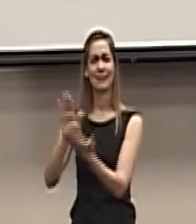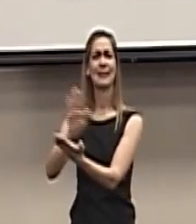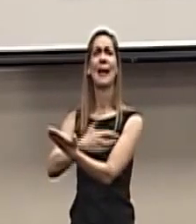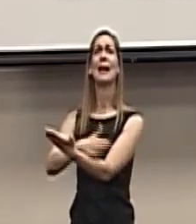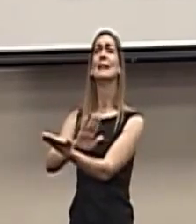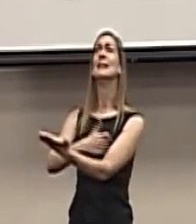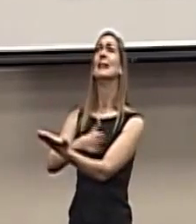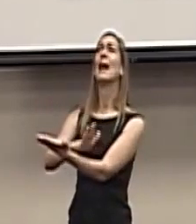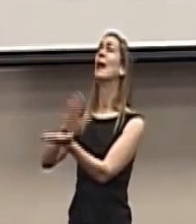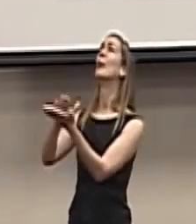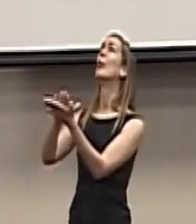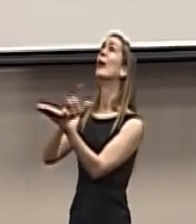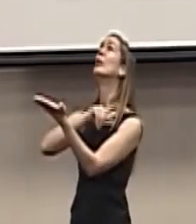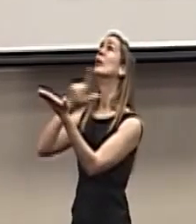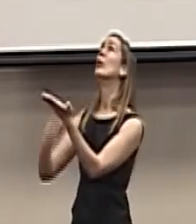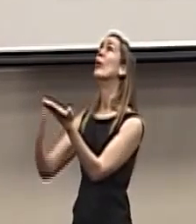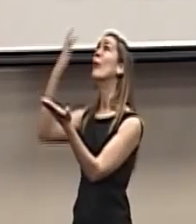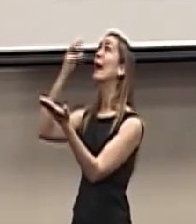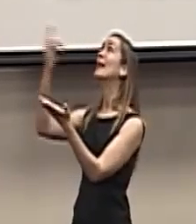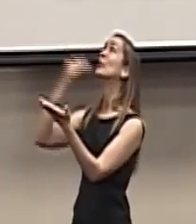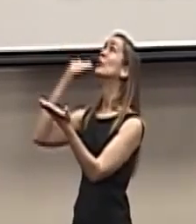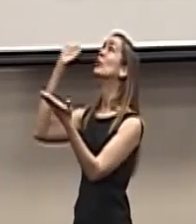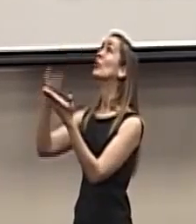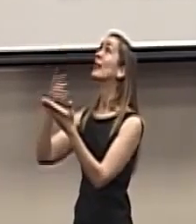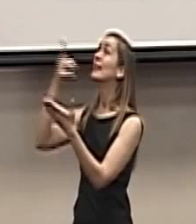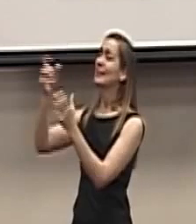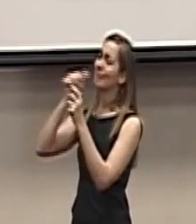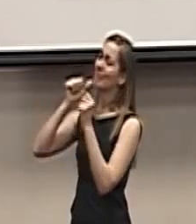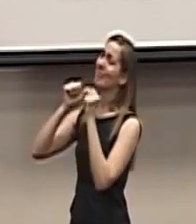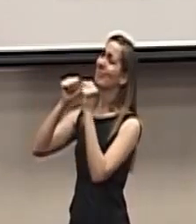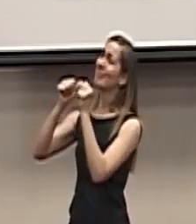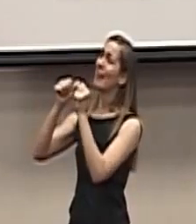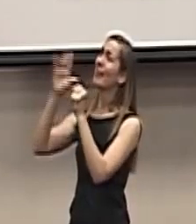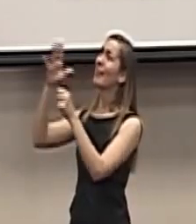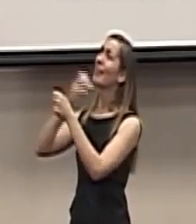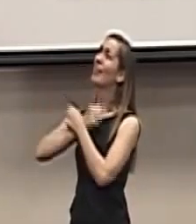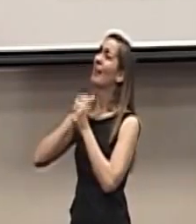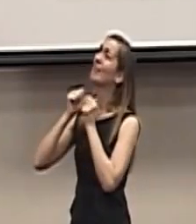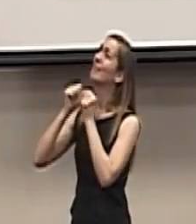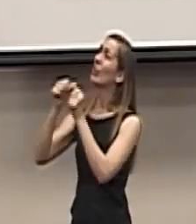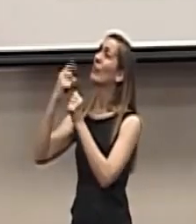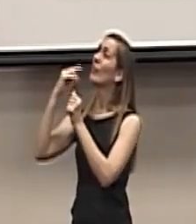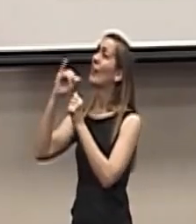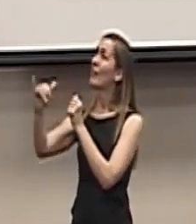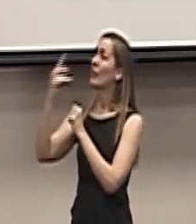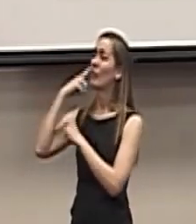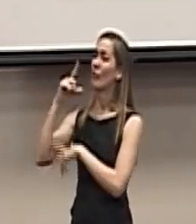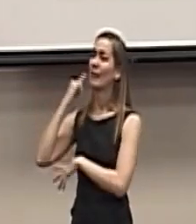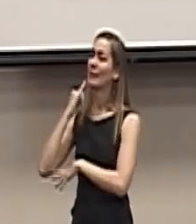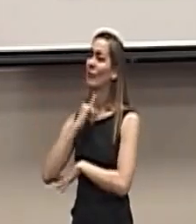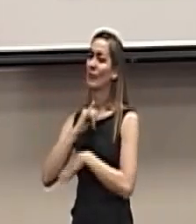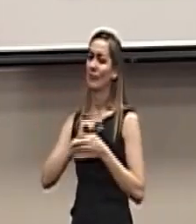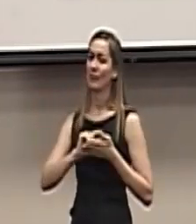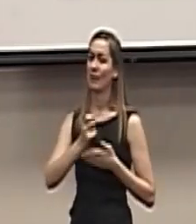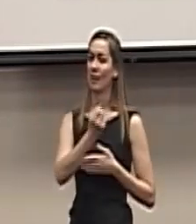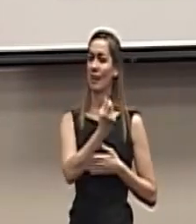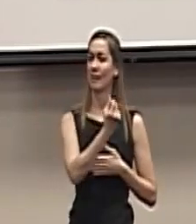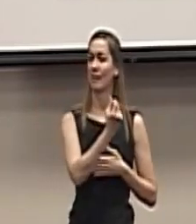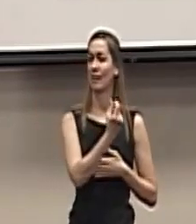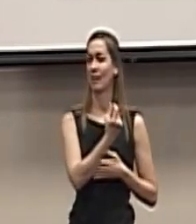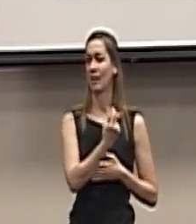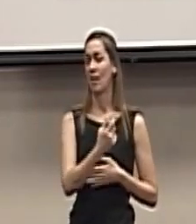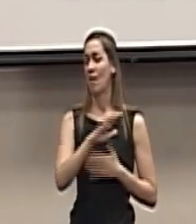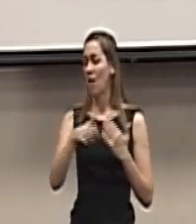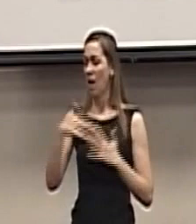giving thanks to the Lord, for he is good, and his steadfast love endures forever towards Israel. That's verse 11. And